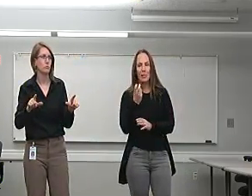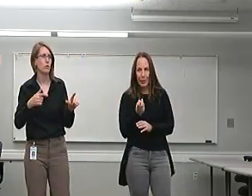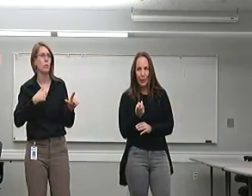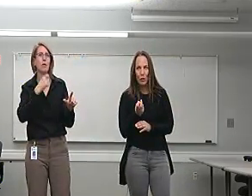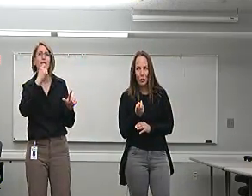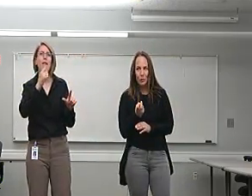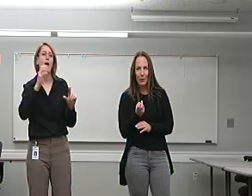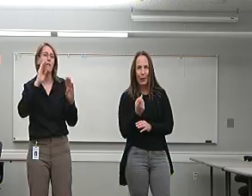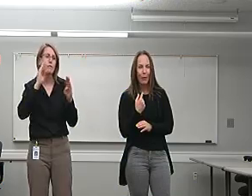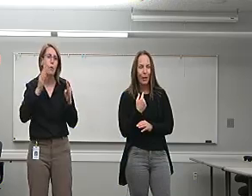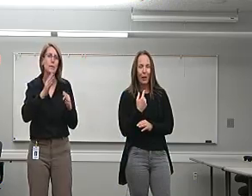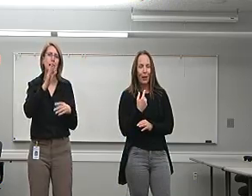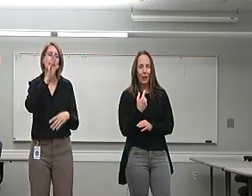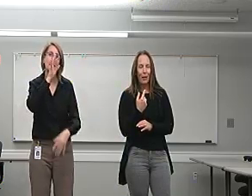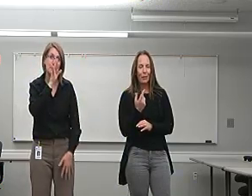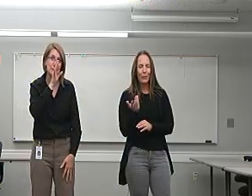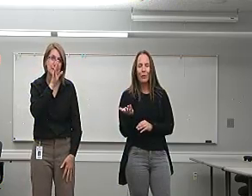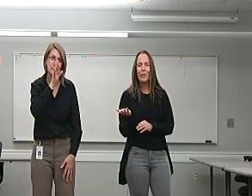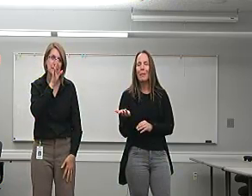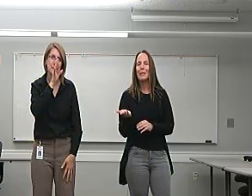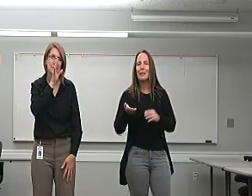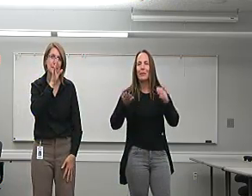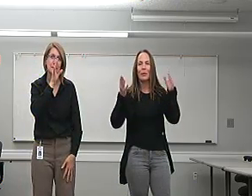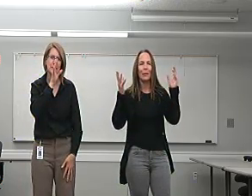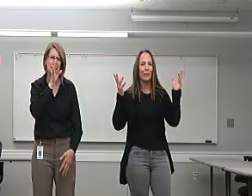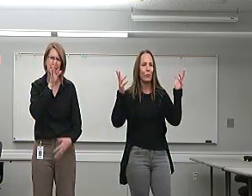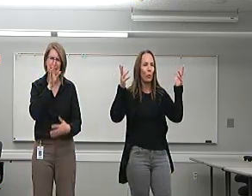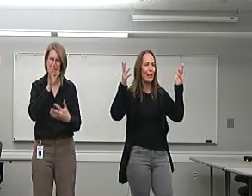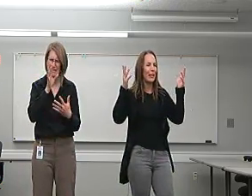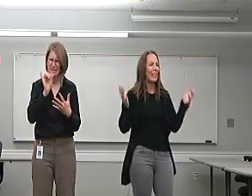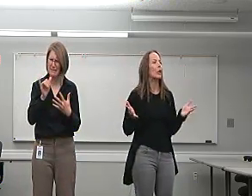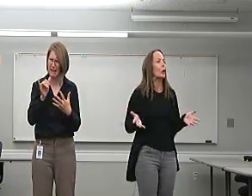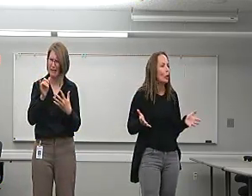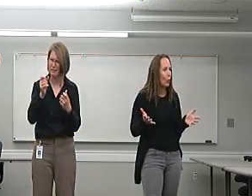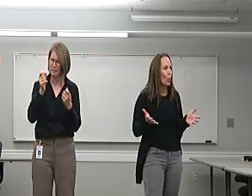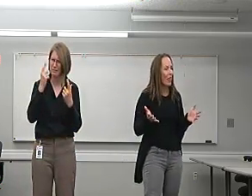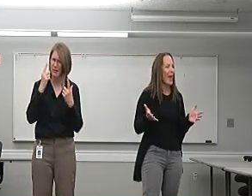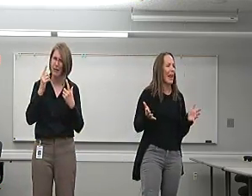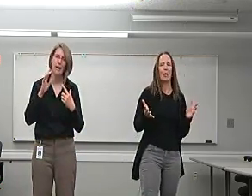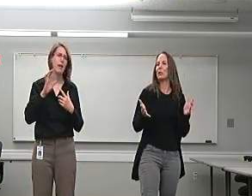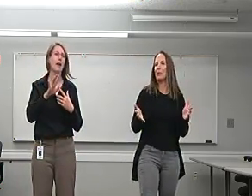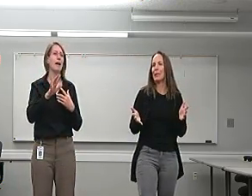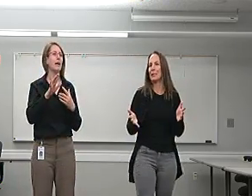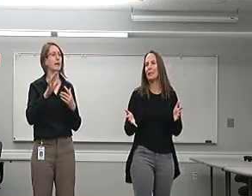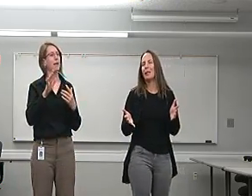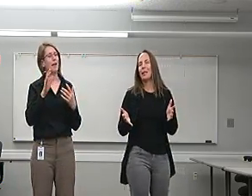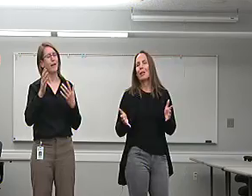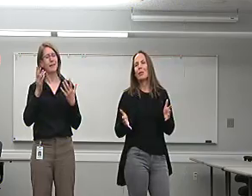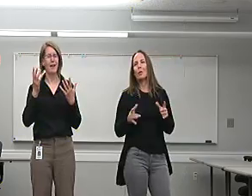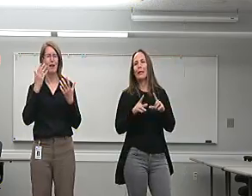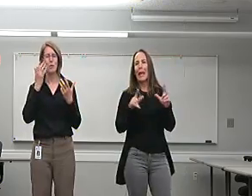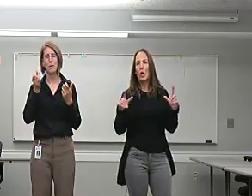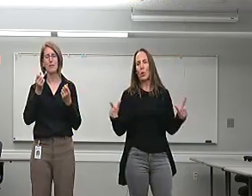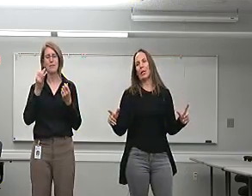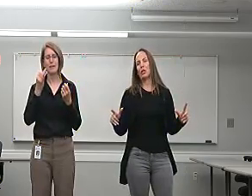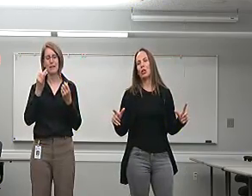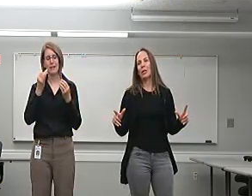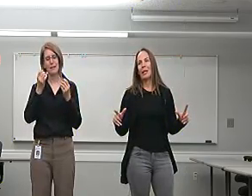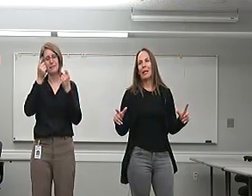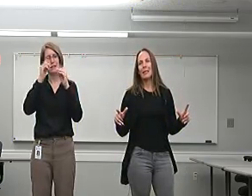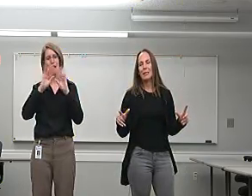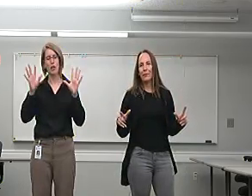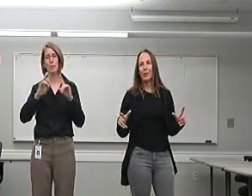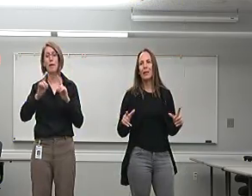Now, I don't even know if that makes, if we can hear what that actually means. So language is different